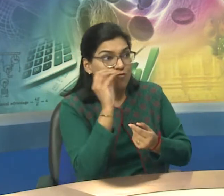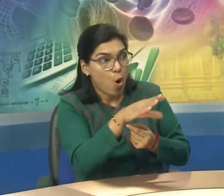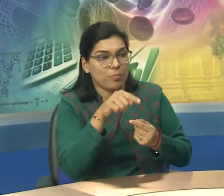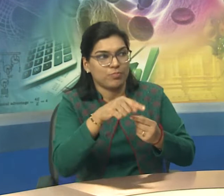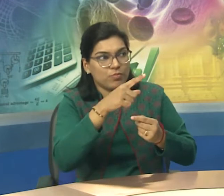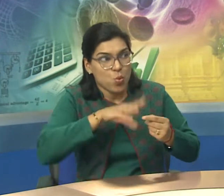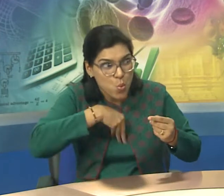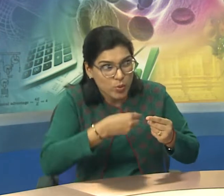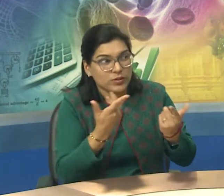in a cost effective